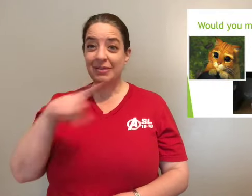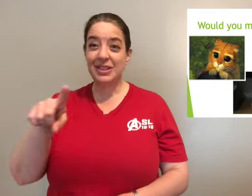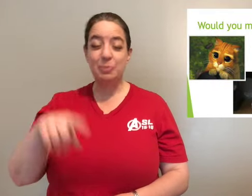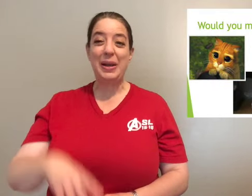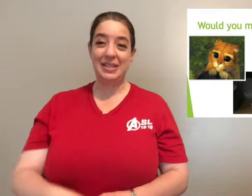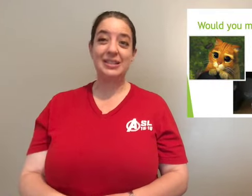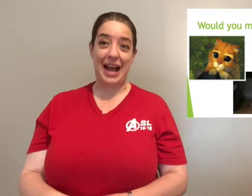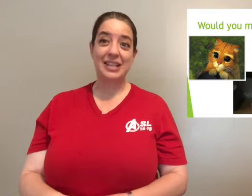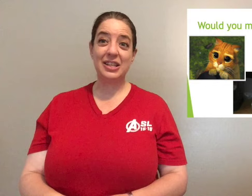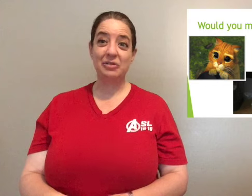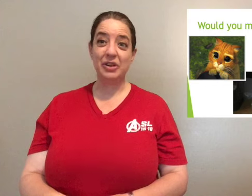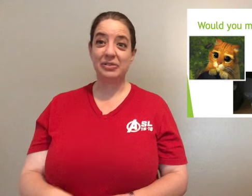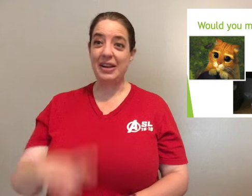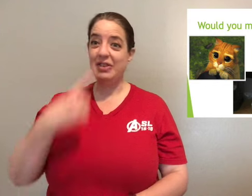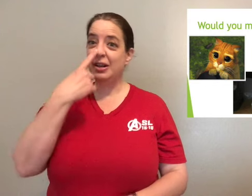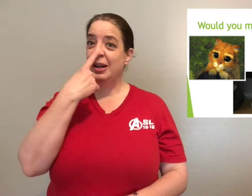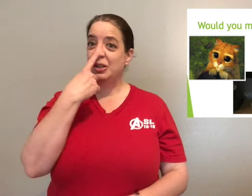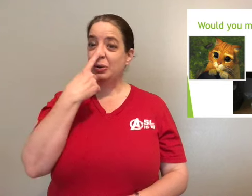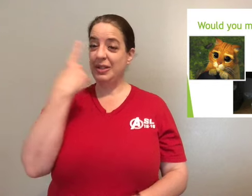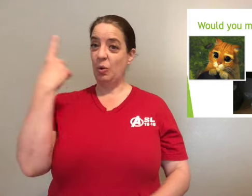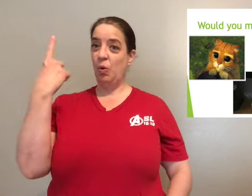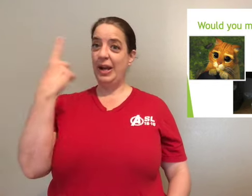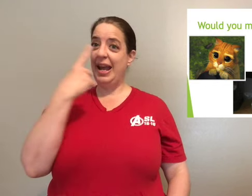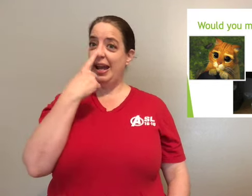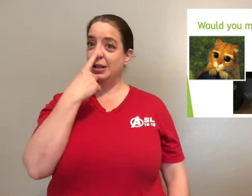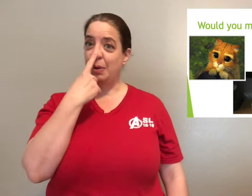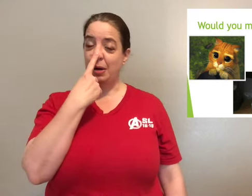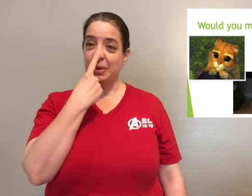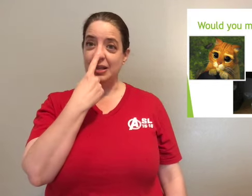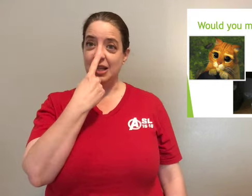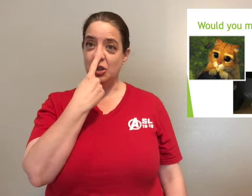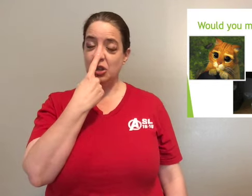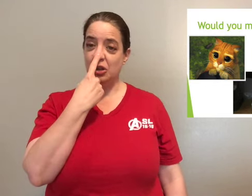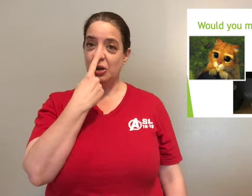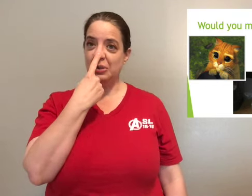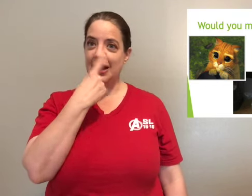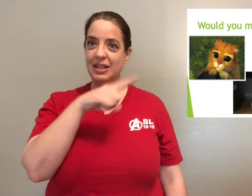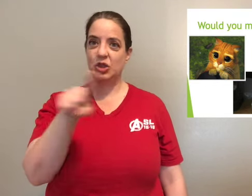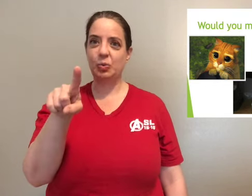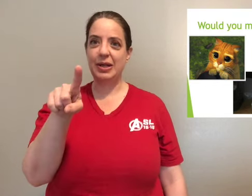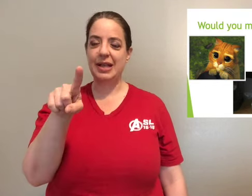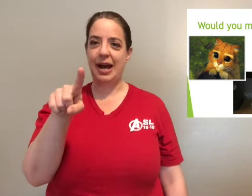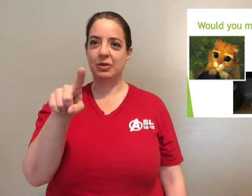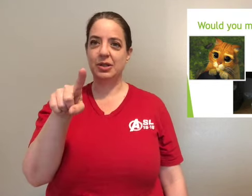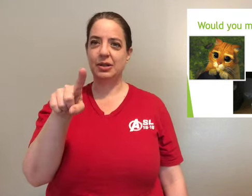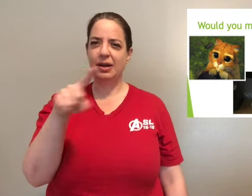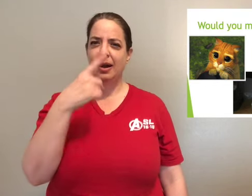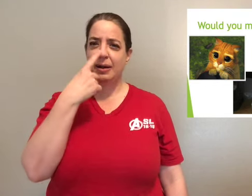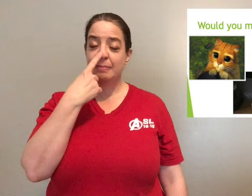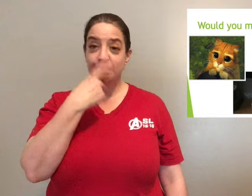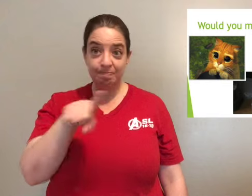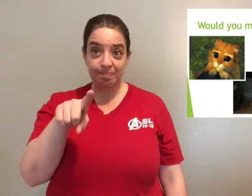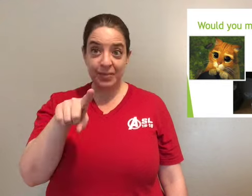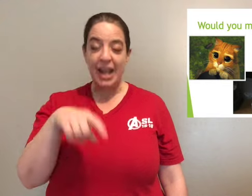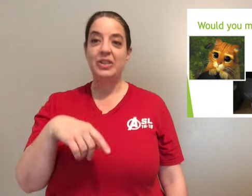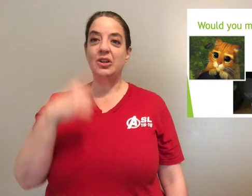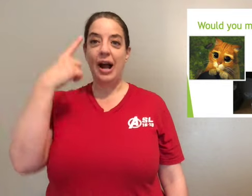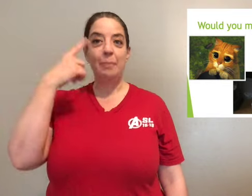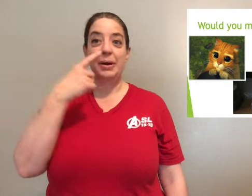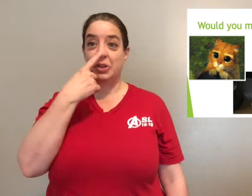just basically asking for a favor. So it's a one hand, palm in, touches your nose, and then swings out. And then your eyebrows go